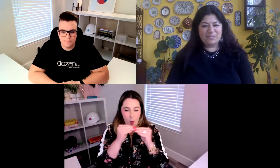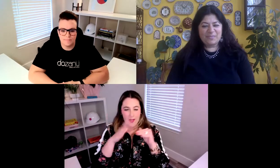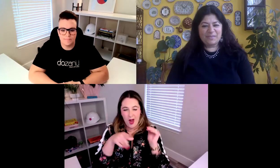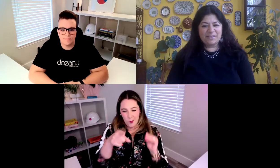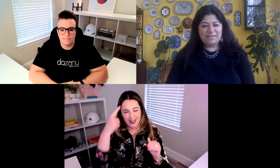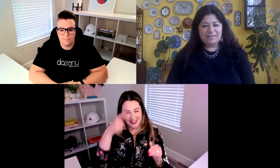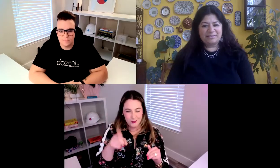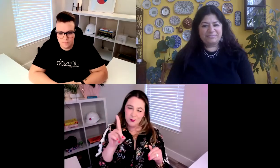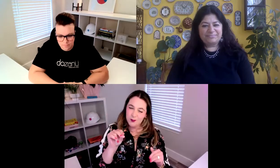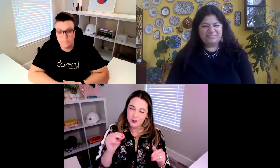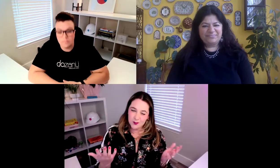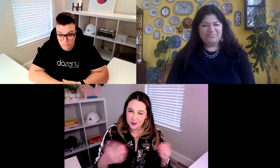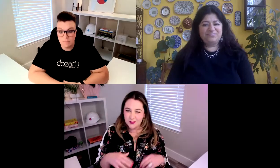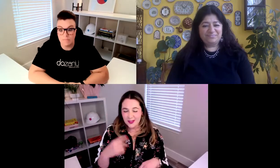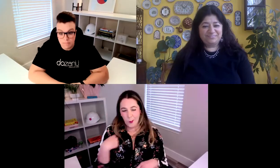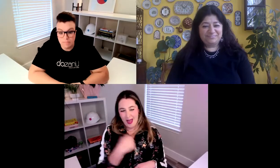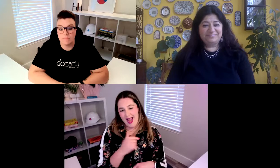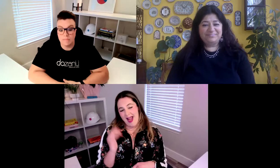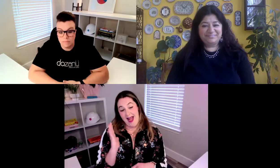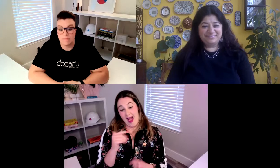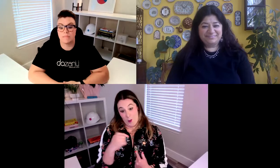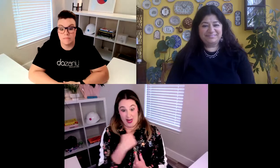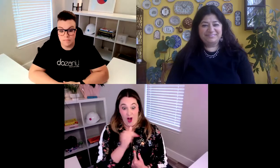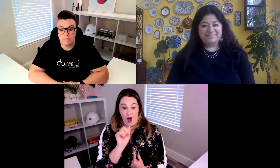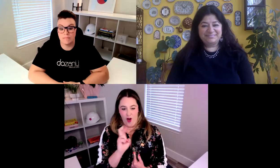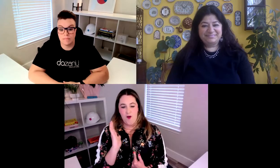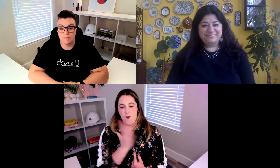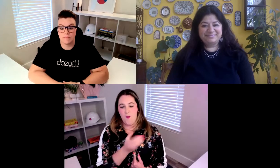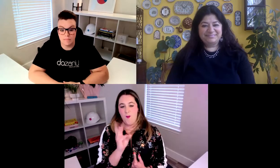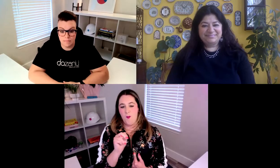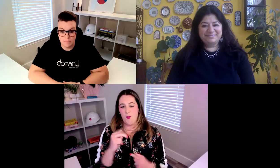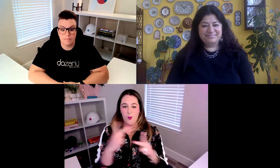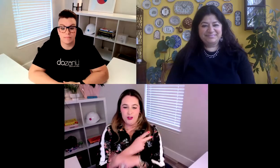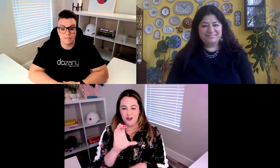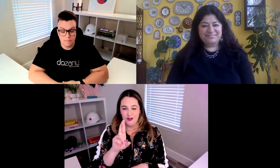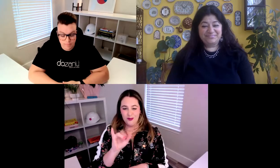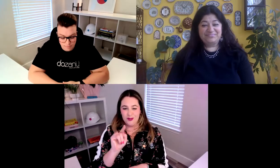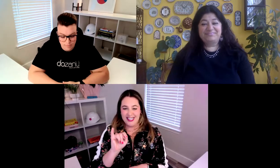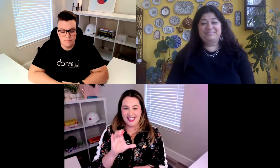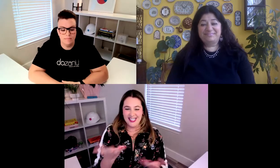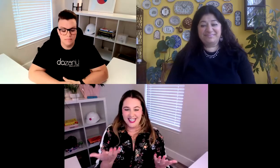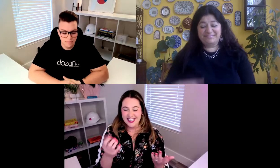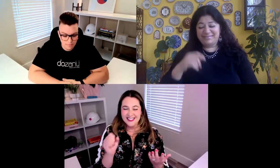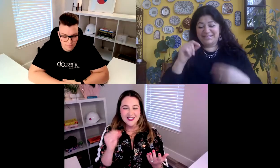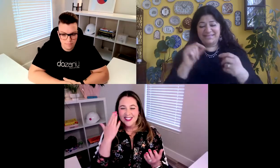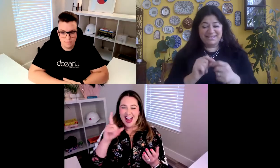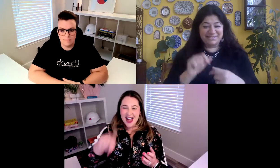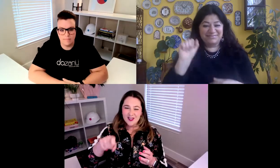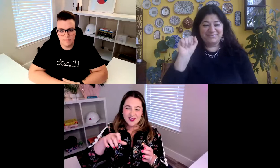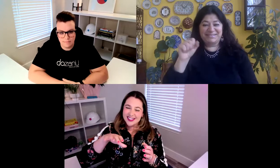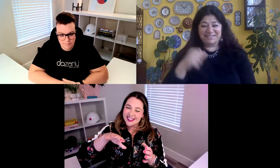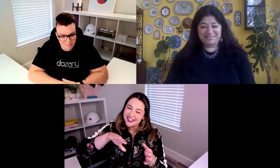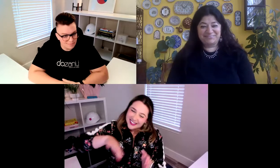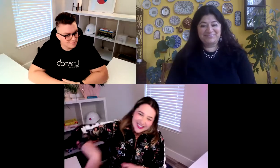come up, but you know more than you think you do. We are our own worst critic, as they